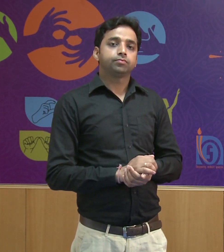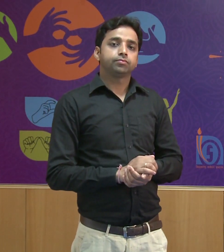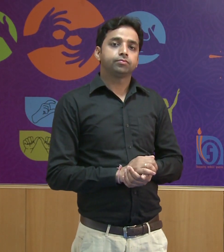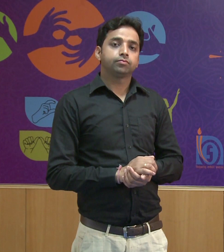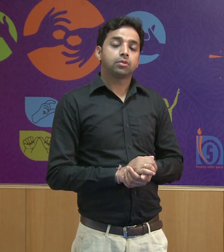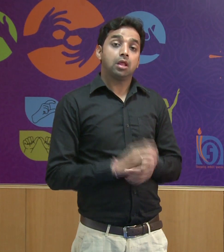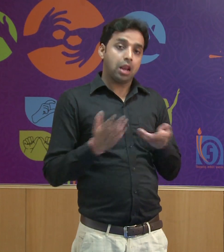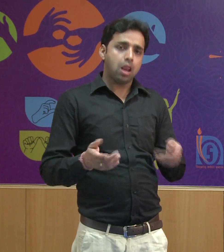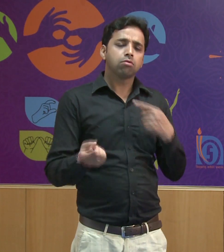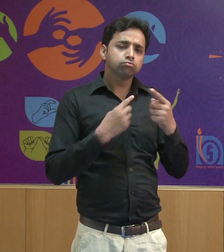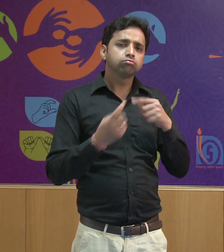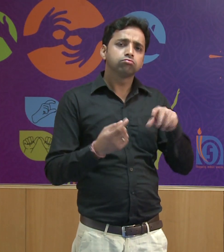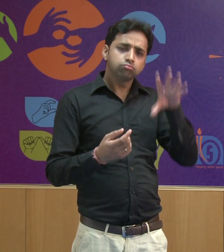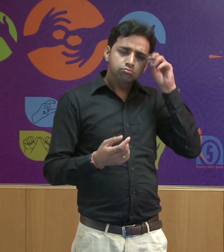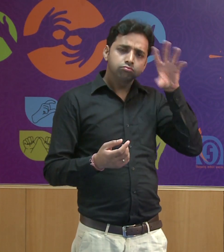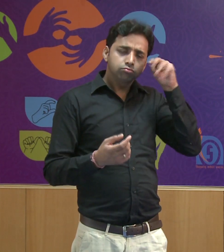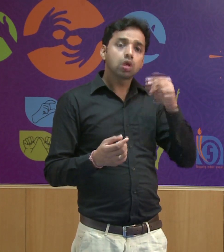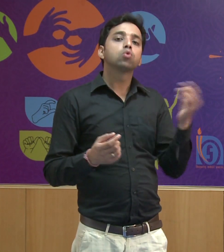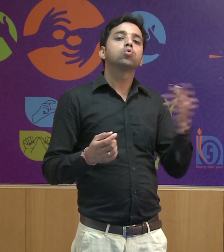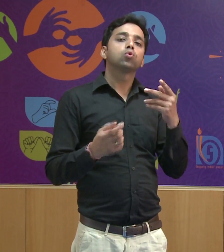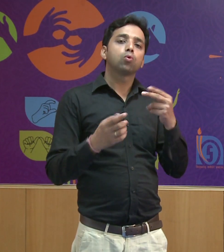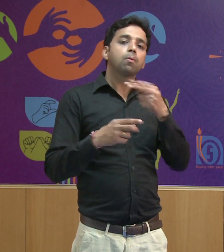Now let us learn about the new names.